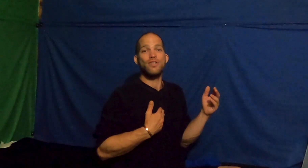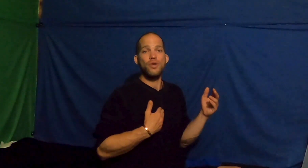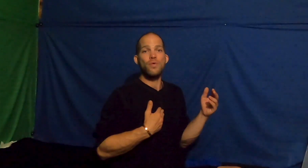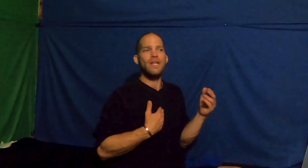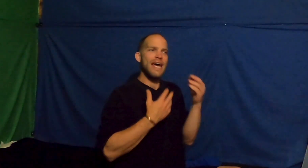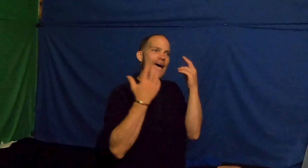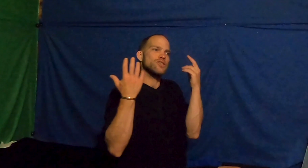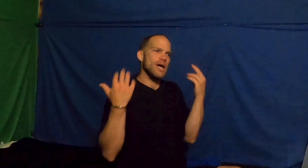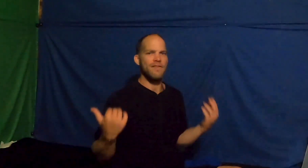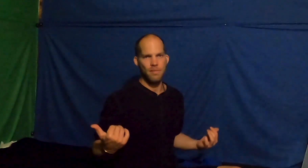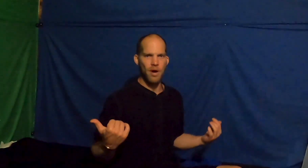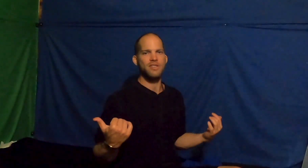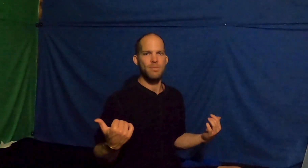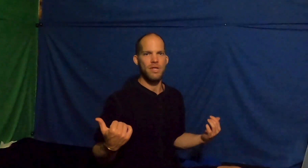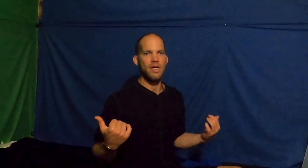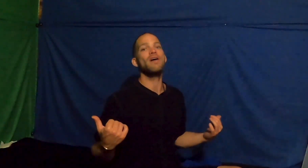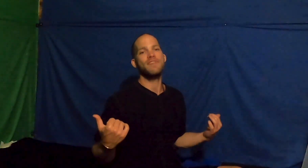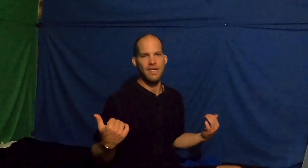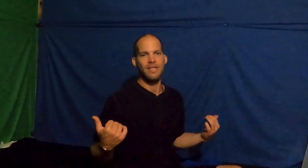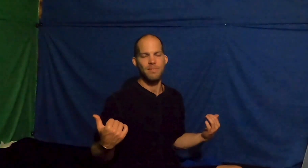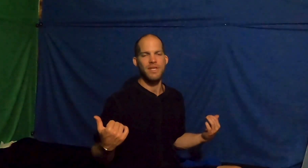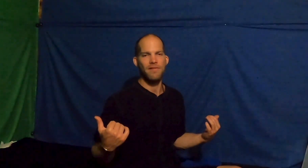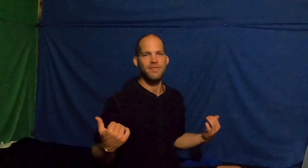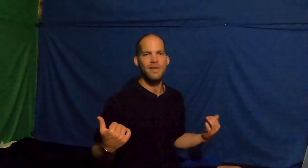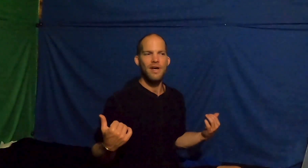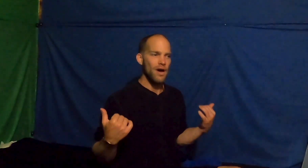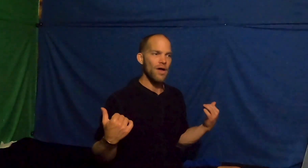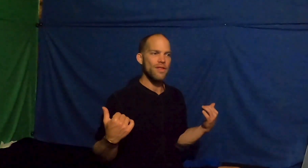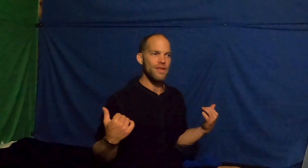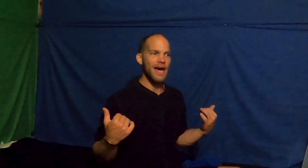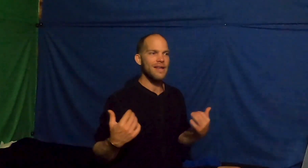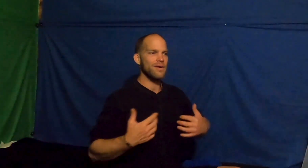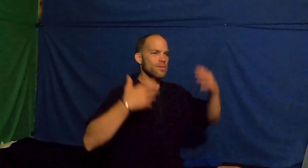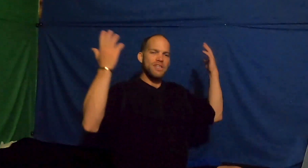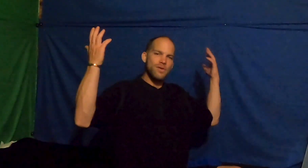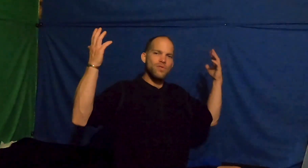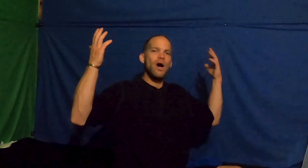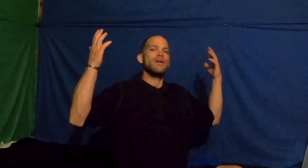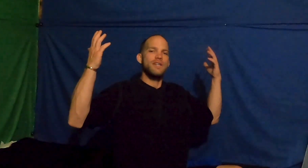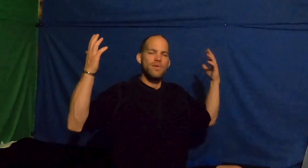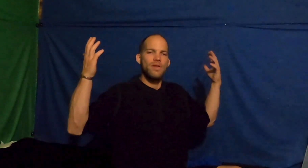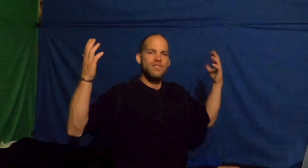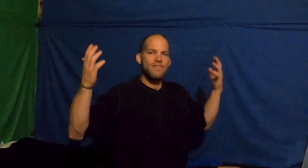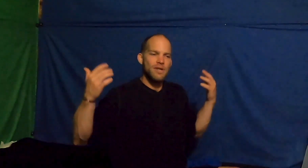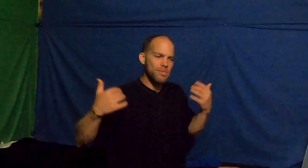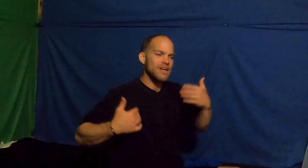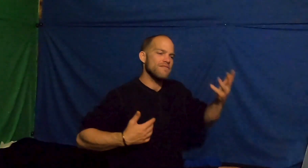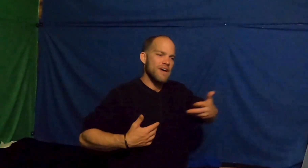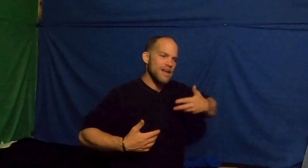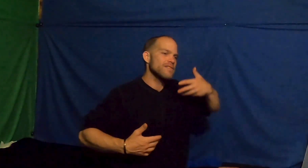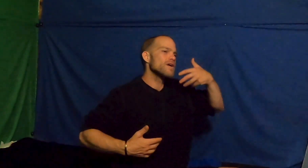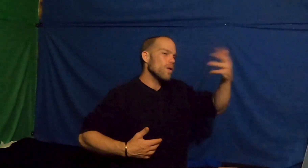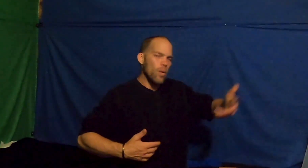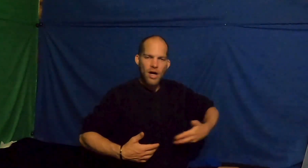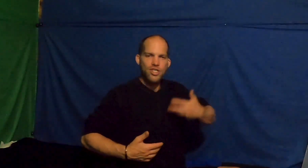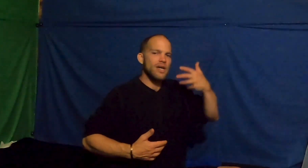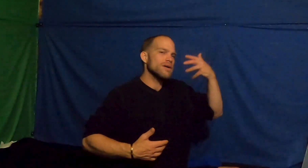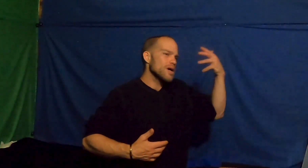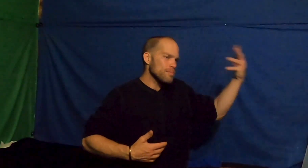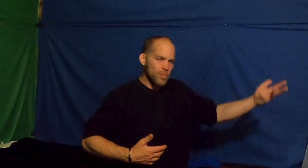tune and they actually have the possibility of healing themselves. Other than that, they're going to be so toxic with all the stuff they're being fed, watching,